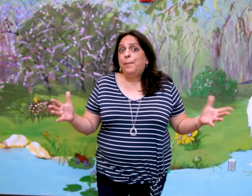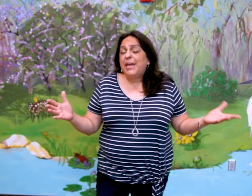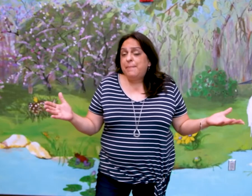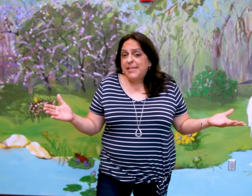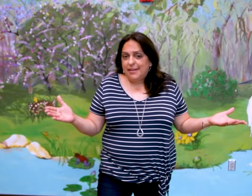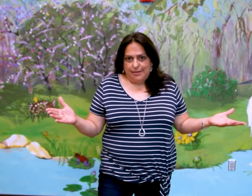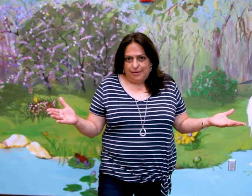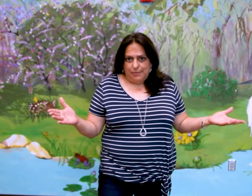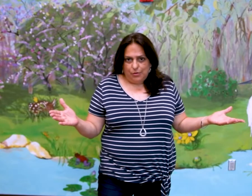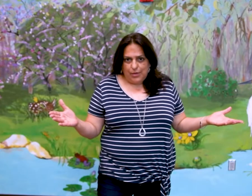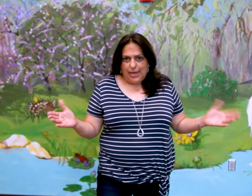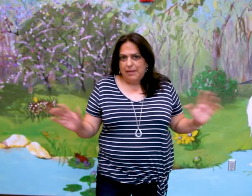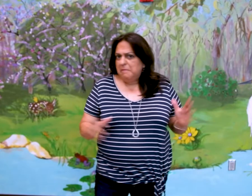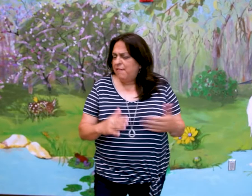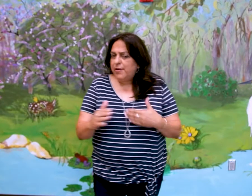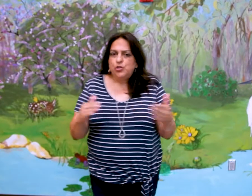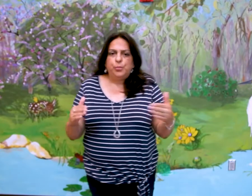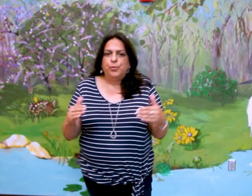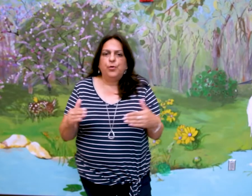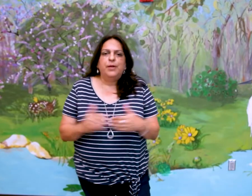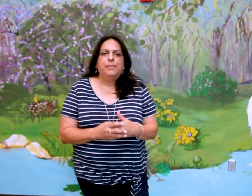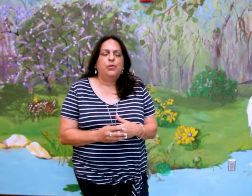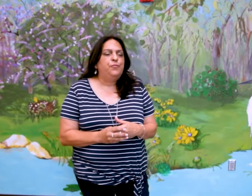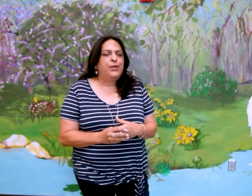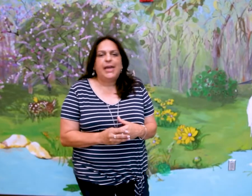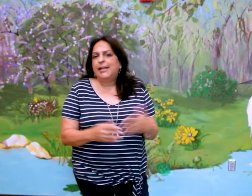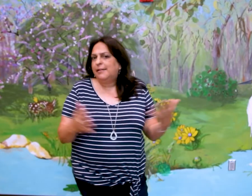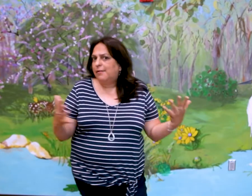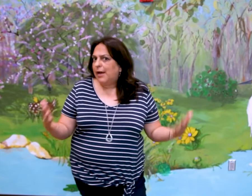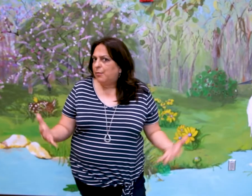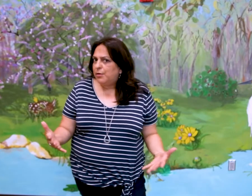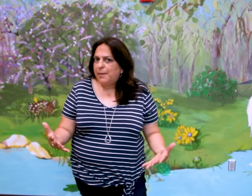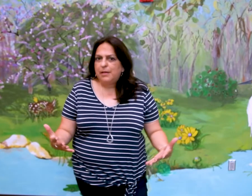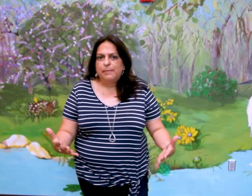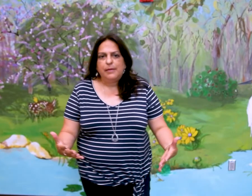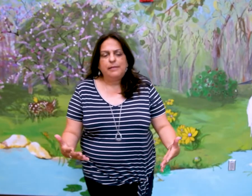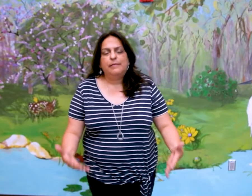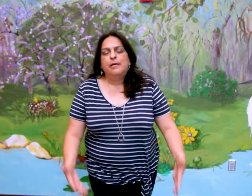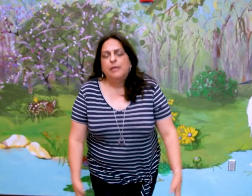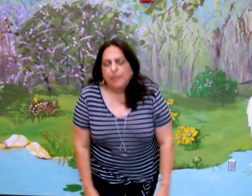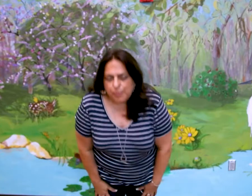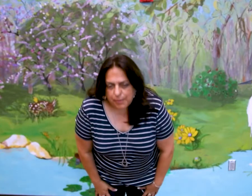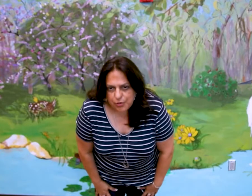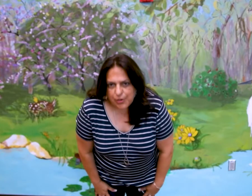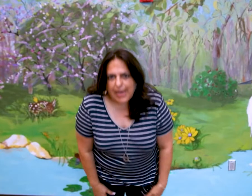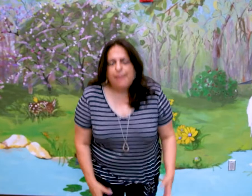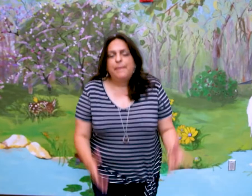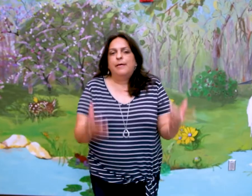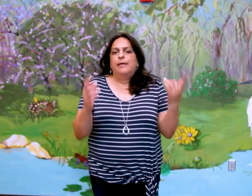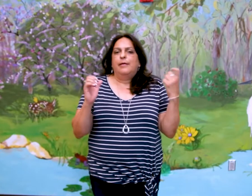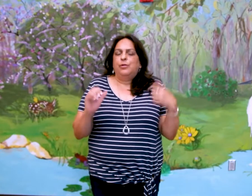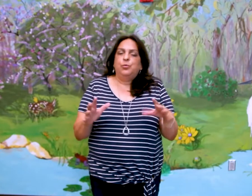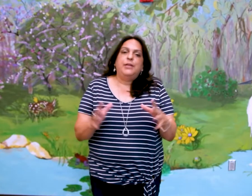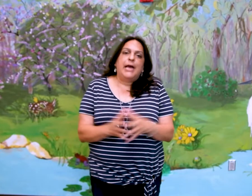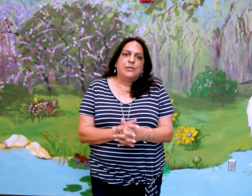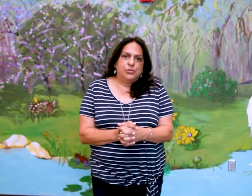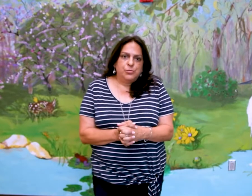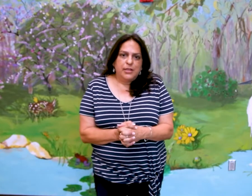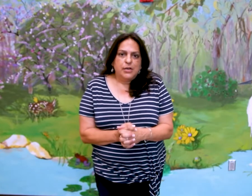baby time, okay? A very short program. Don't forget, interact with your babies, put them on your lap, do the actions with us,